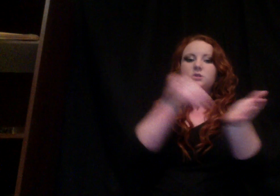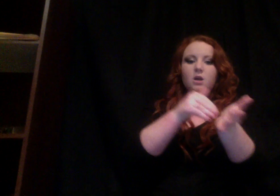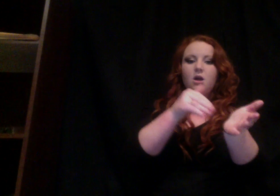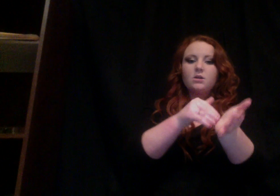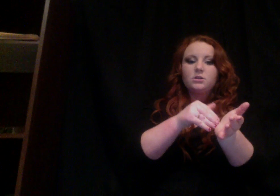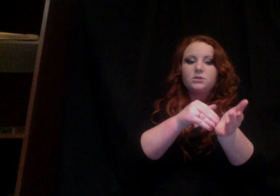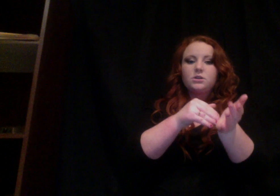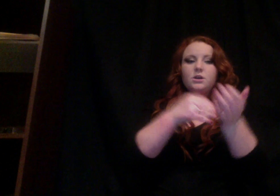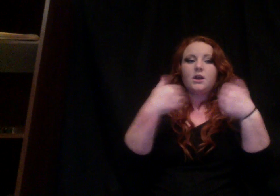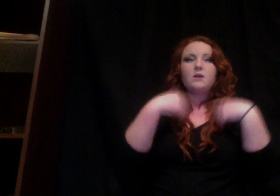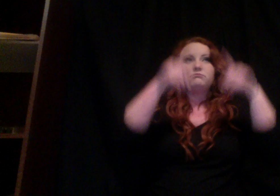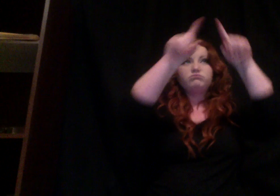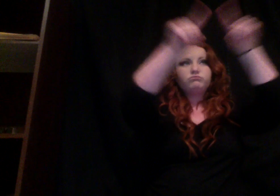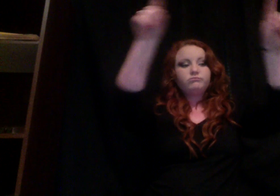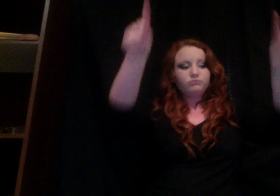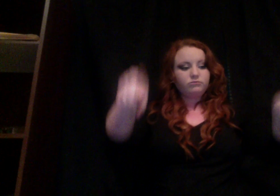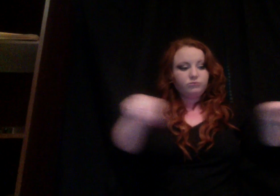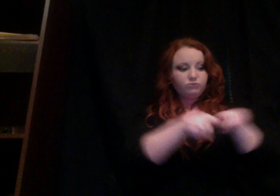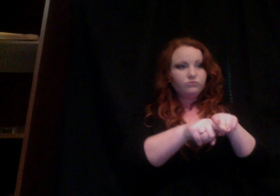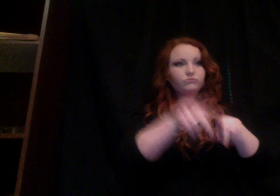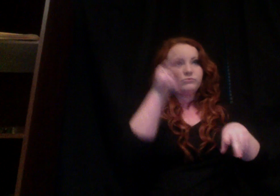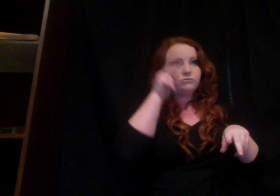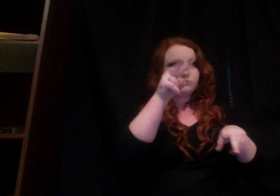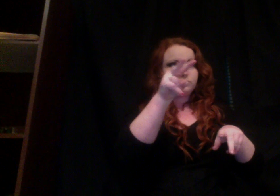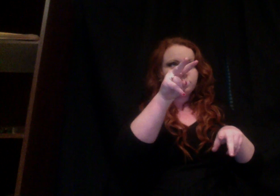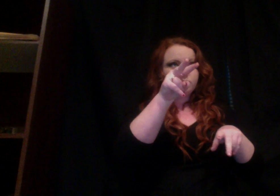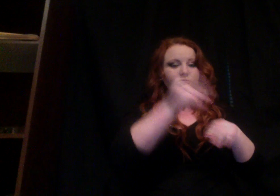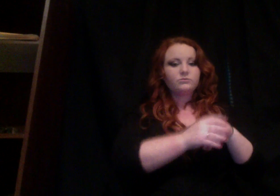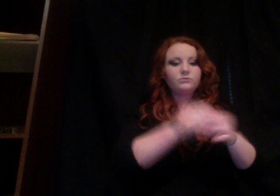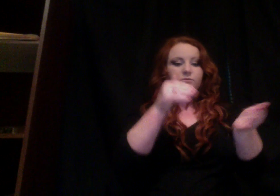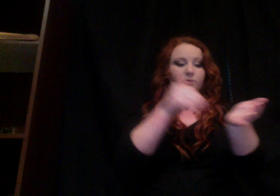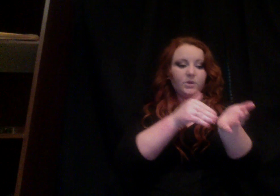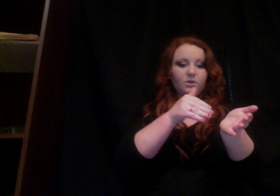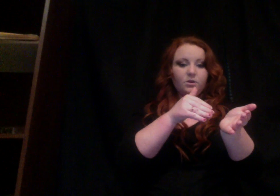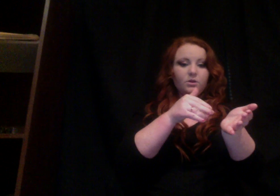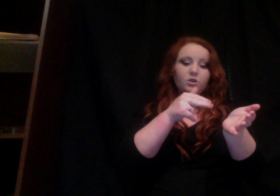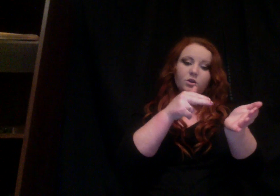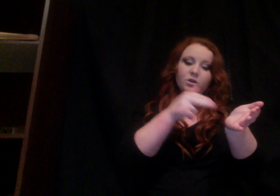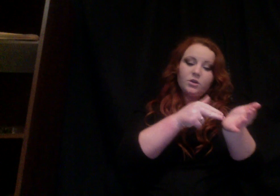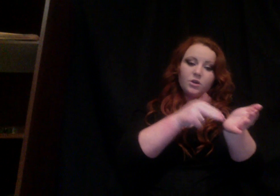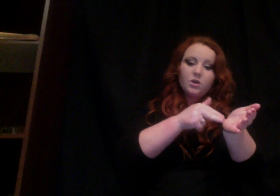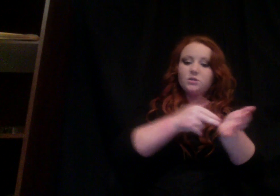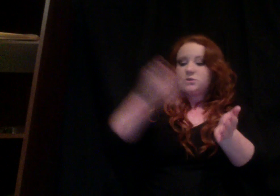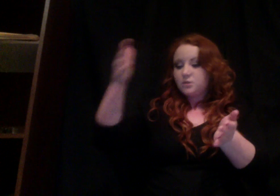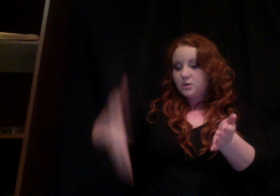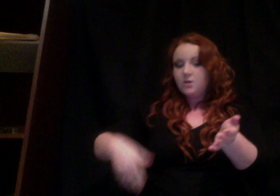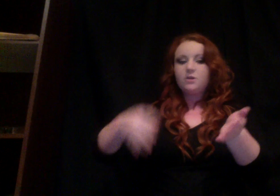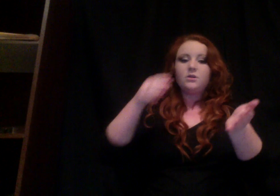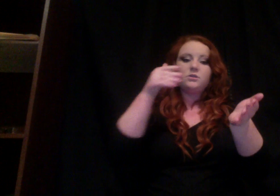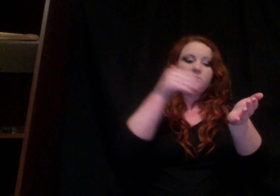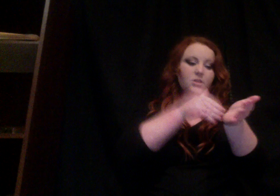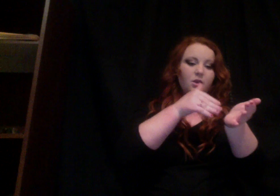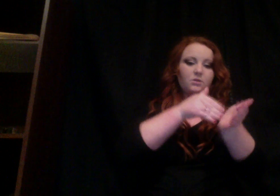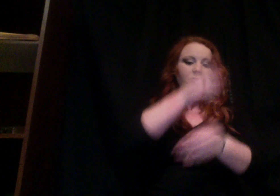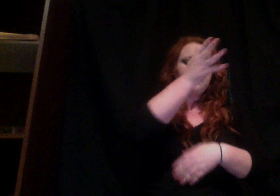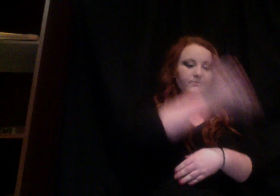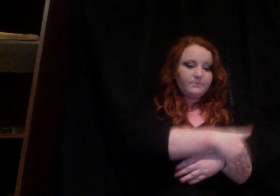a television monitor. You'll have a nurse on one side of the bed also, physician on the other side. The nurse will be giving the